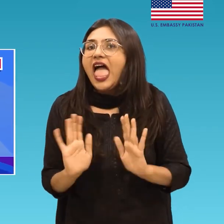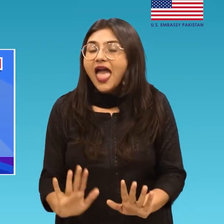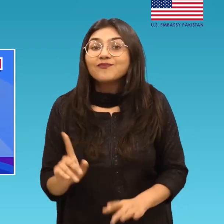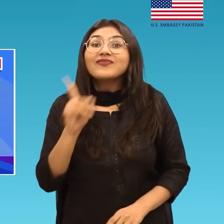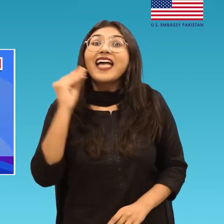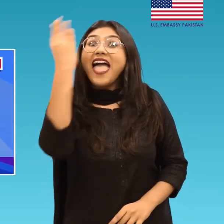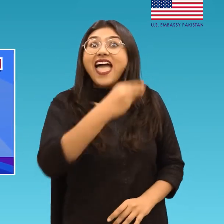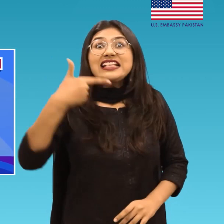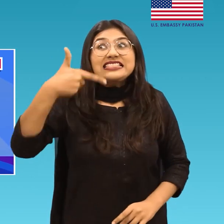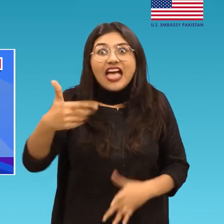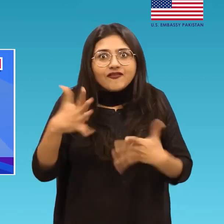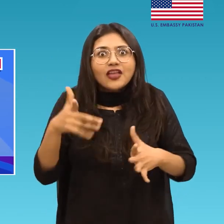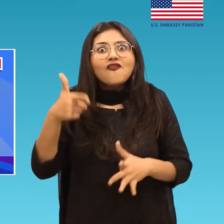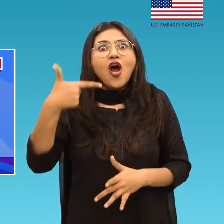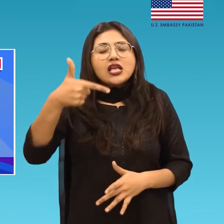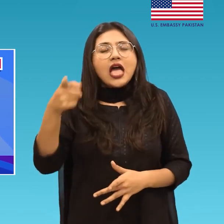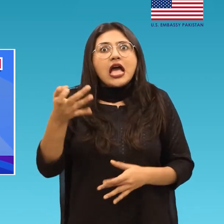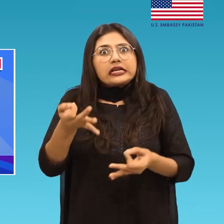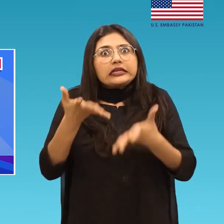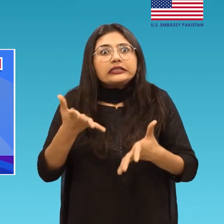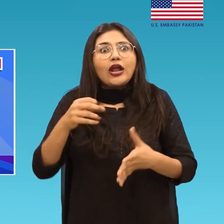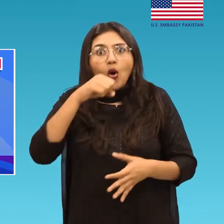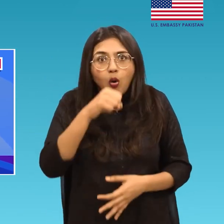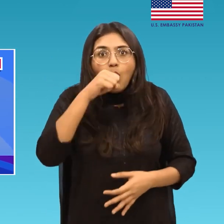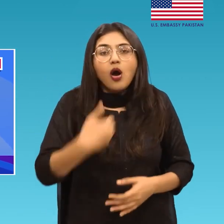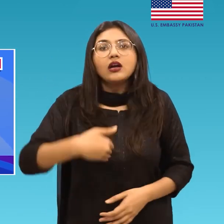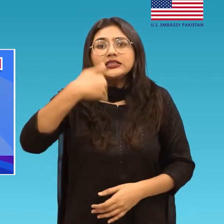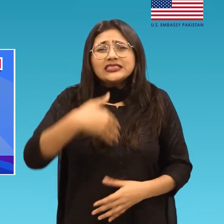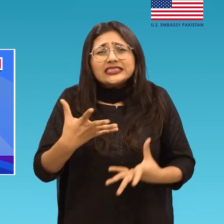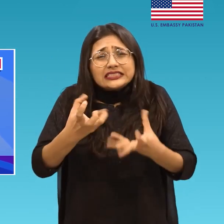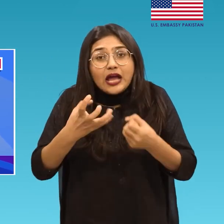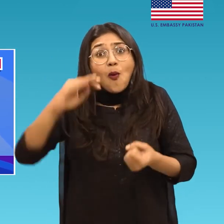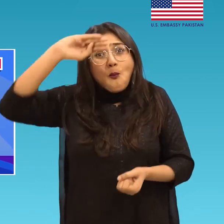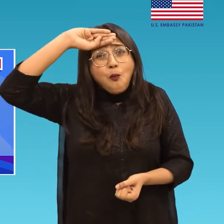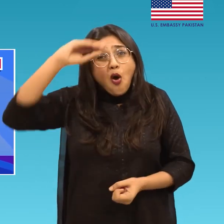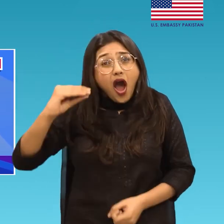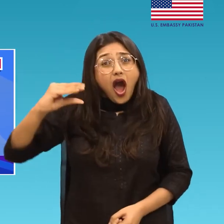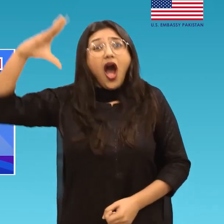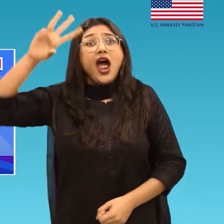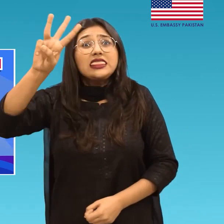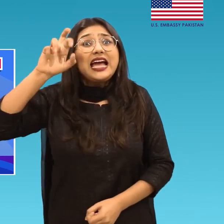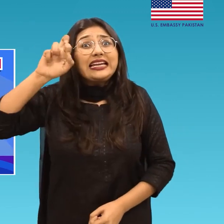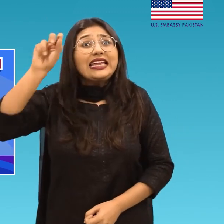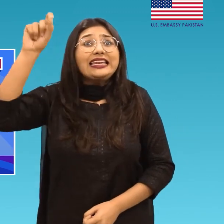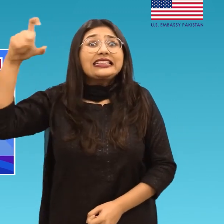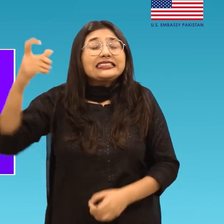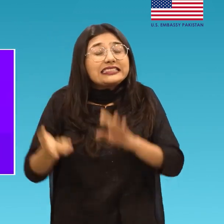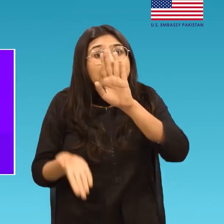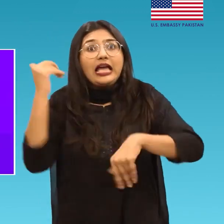started recovering by day seven get more serious coughs and breathing difficulty fever can get higher up to 38 degrees